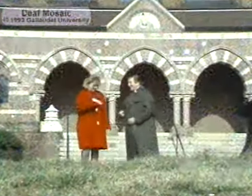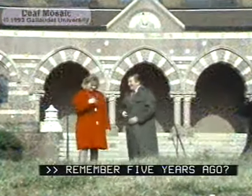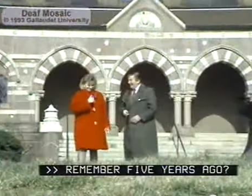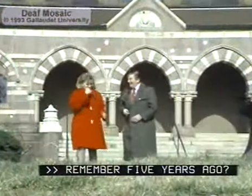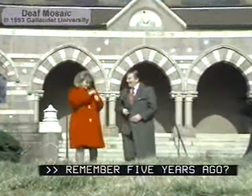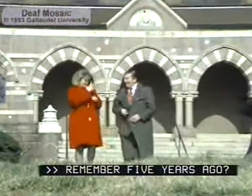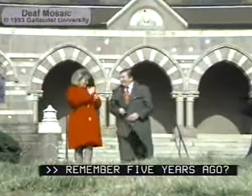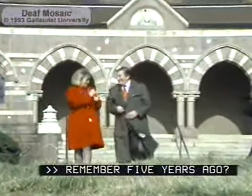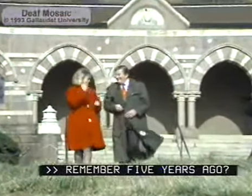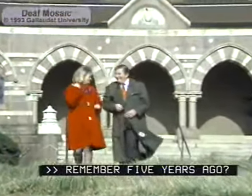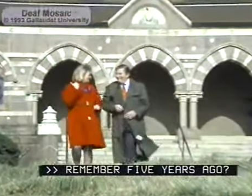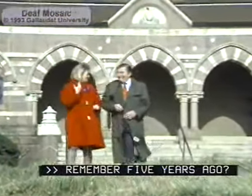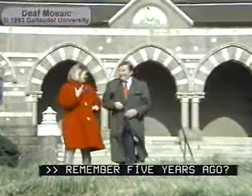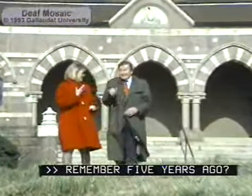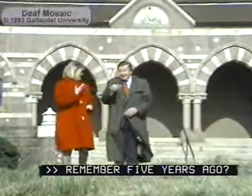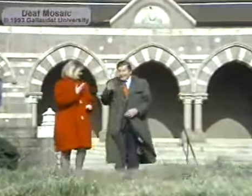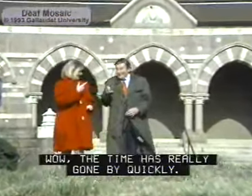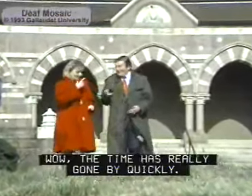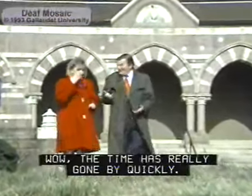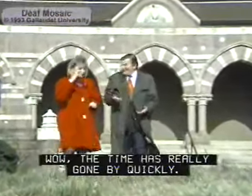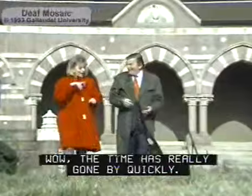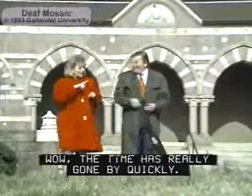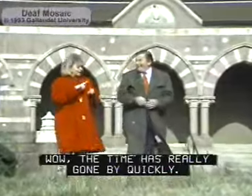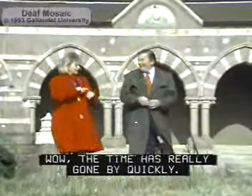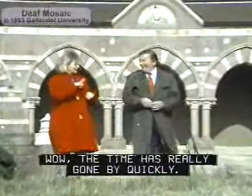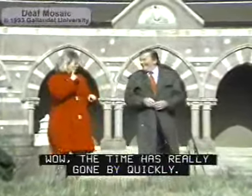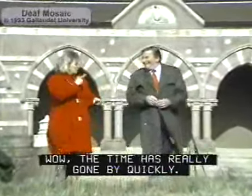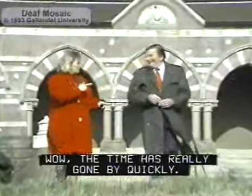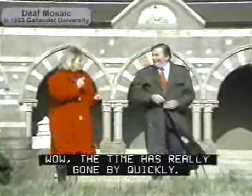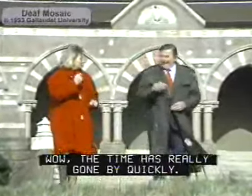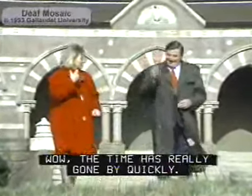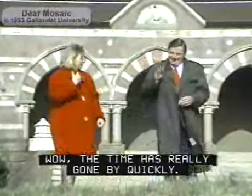Remember 5 years ago? Wow, the time has really gone by quickly.